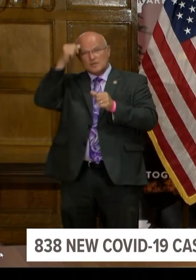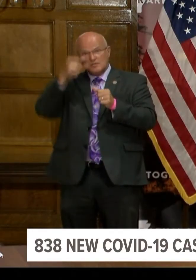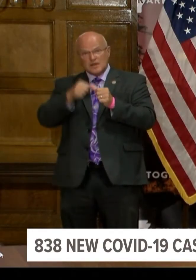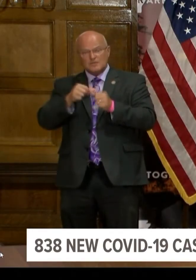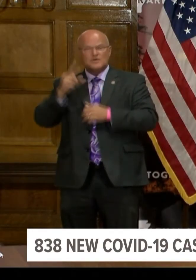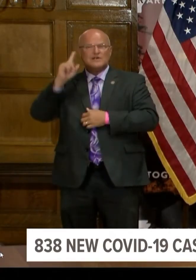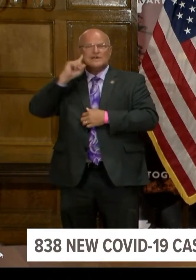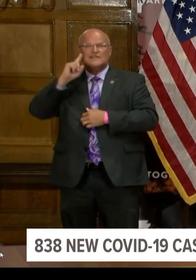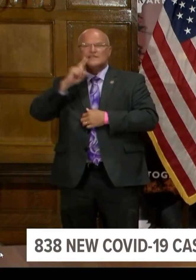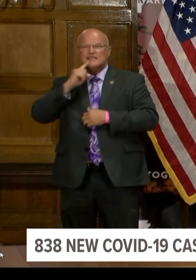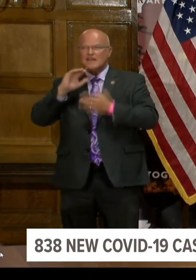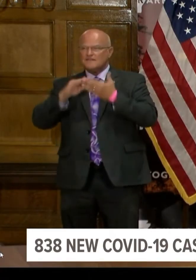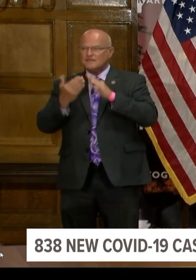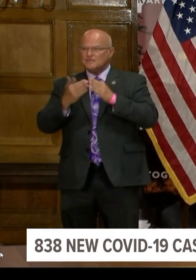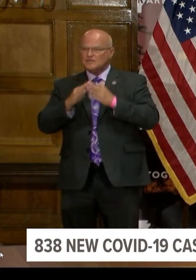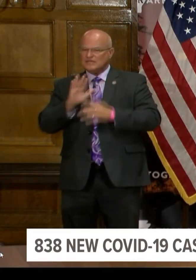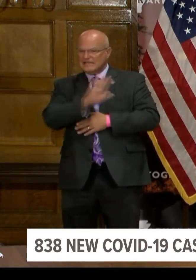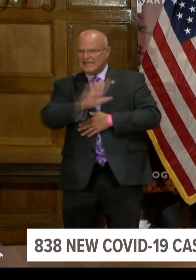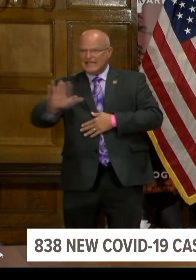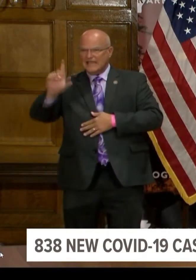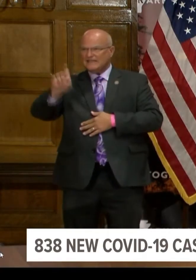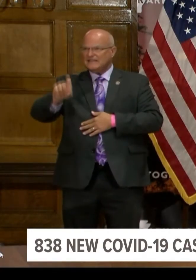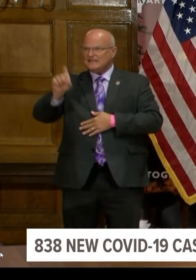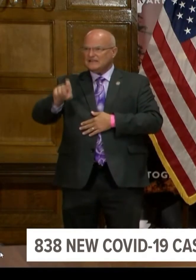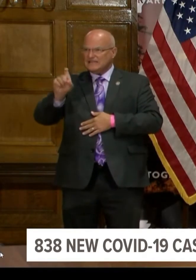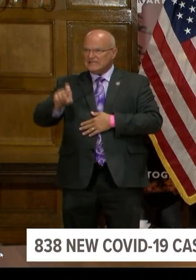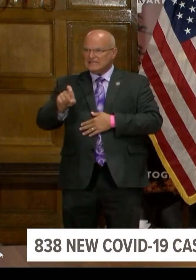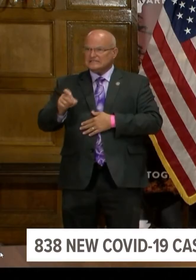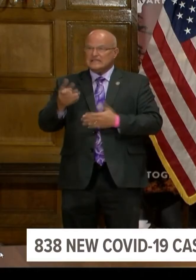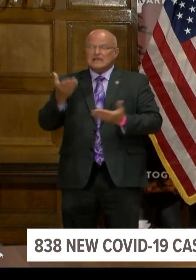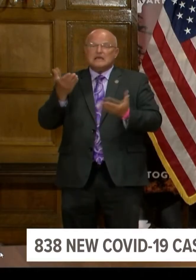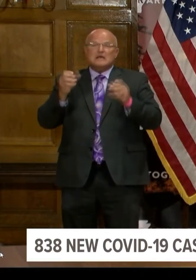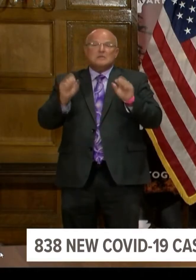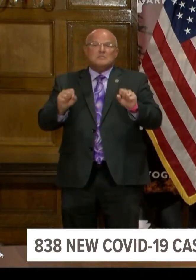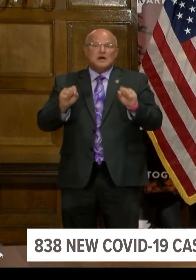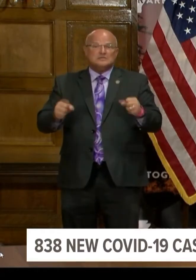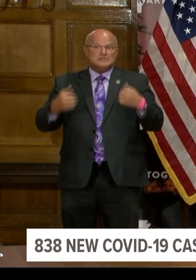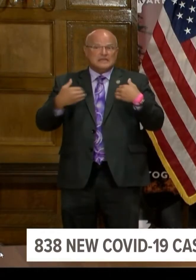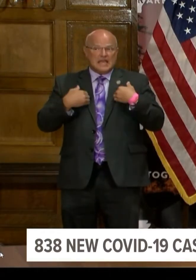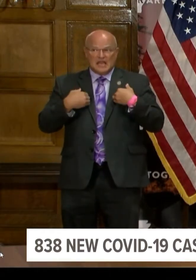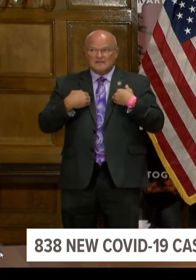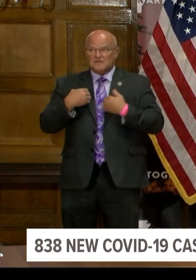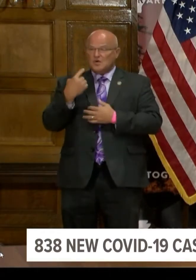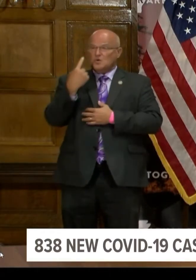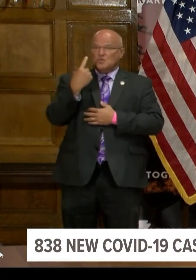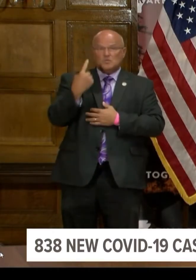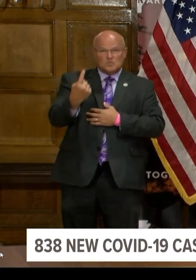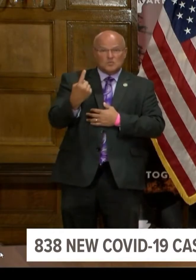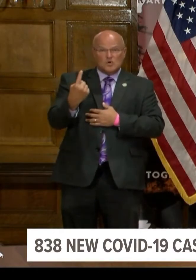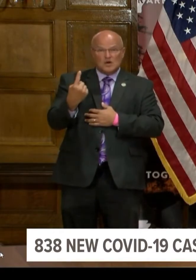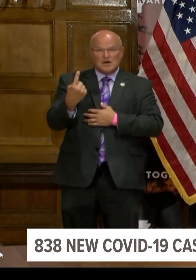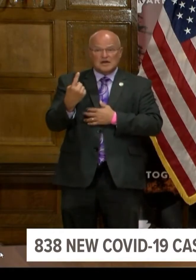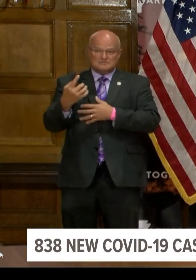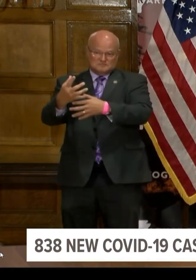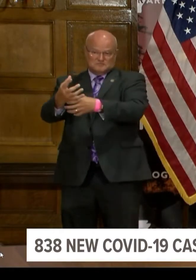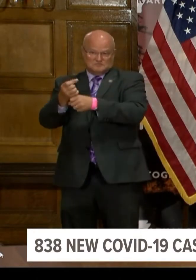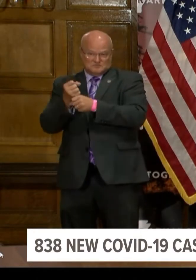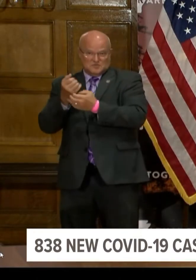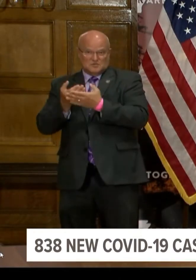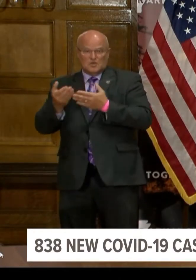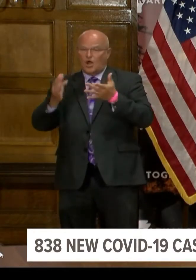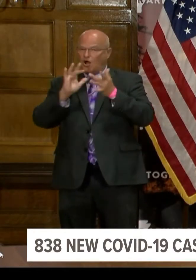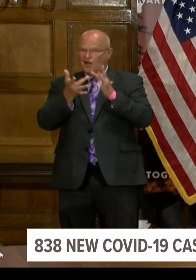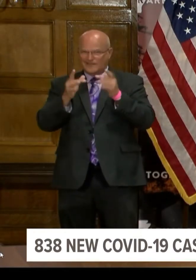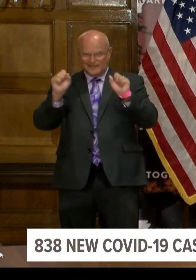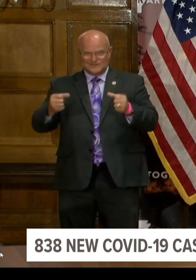deaf community and their needs, and perhaps you can have one of these, and which is obtainable